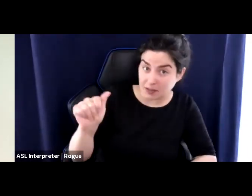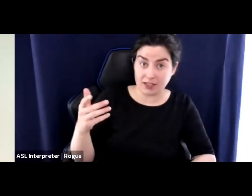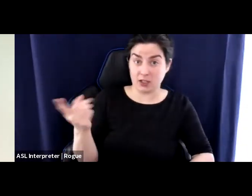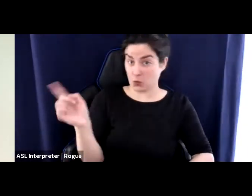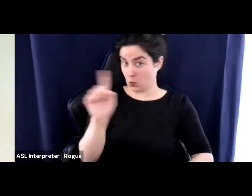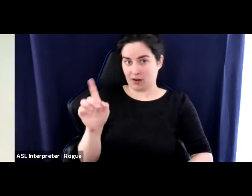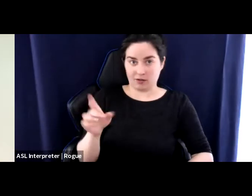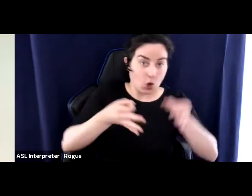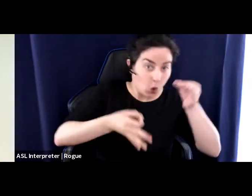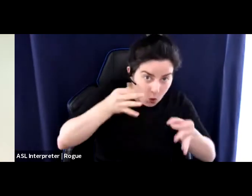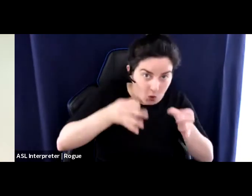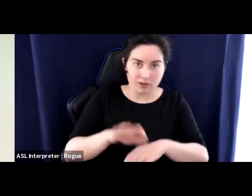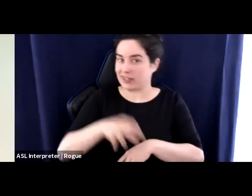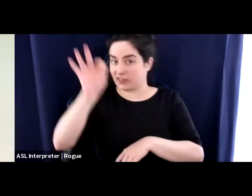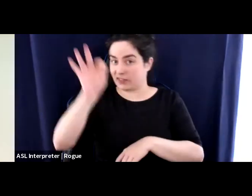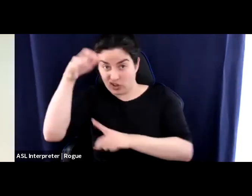well.